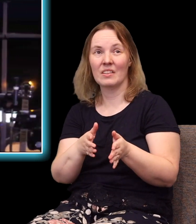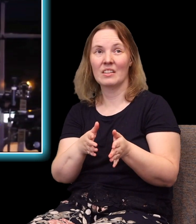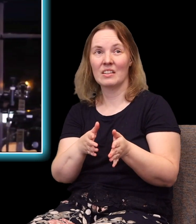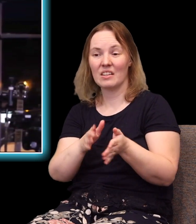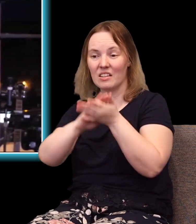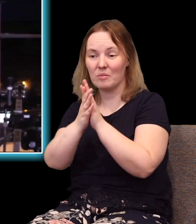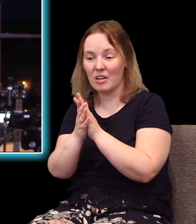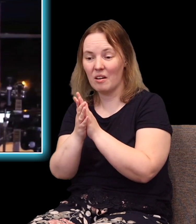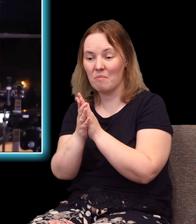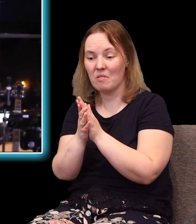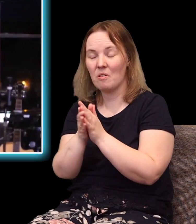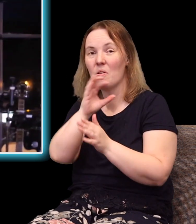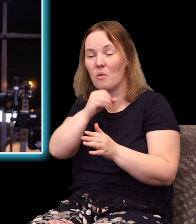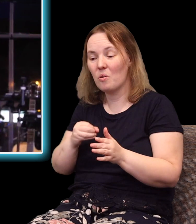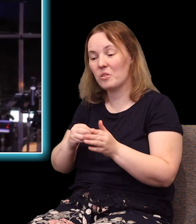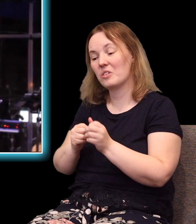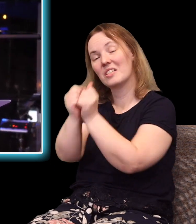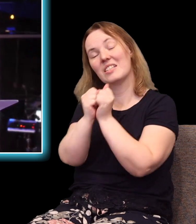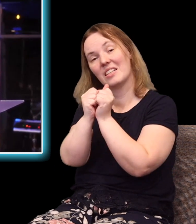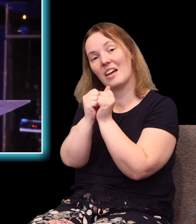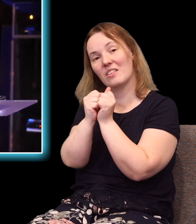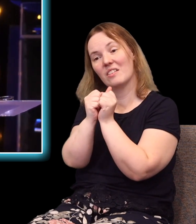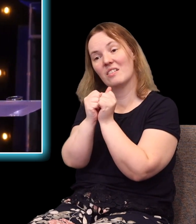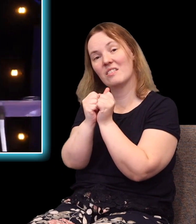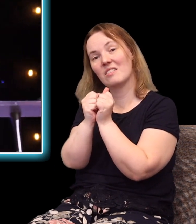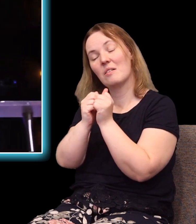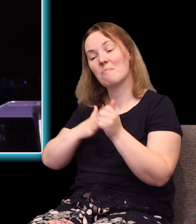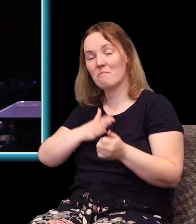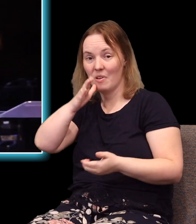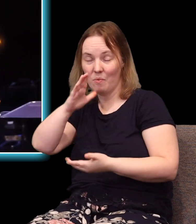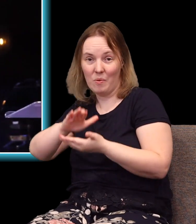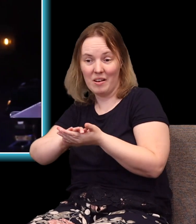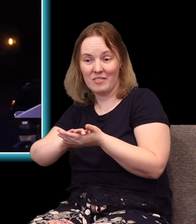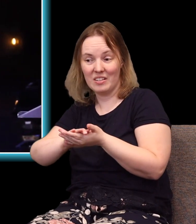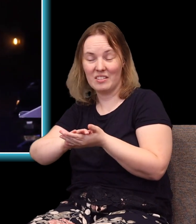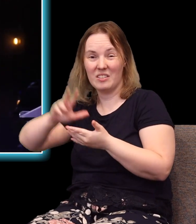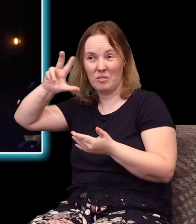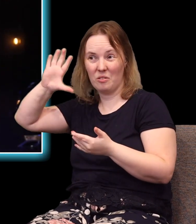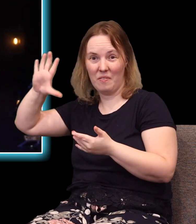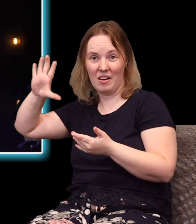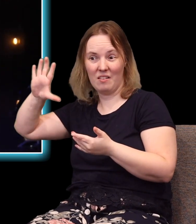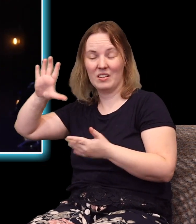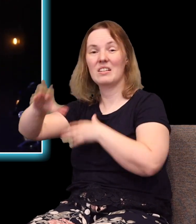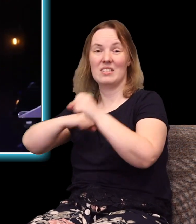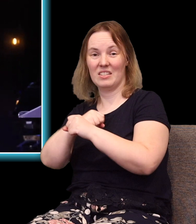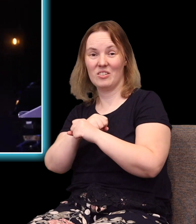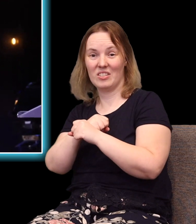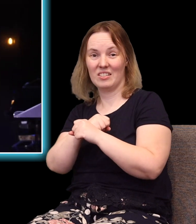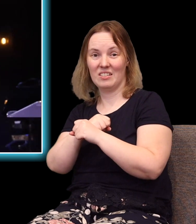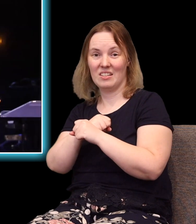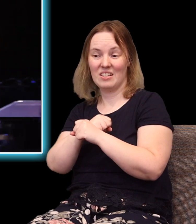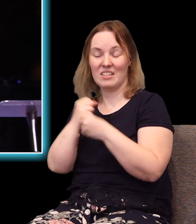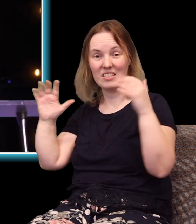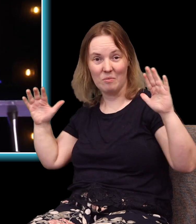sense, as you grow old together, Vanessa and I will be celebrating 35 years in September, which is not a long time for some of you who've been old or much